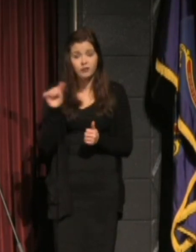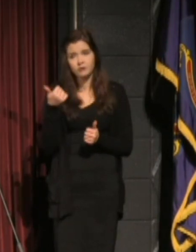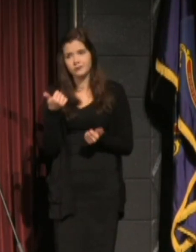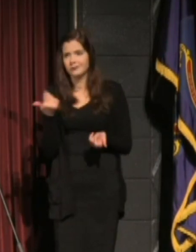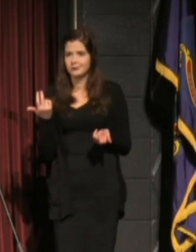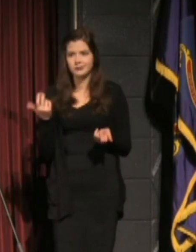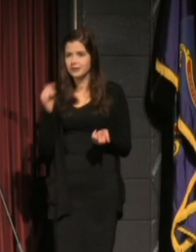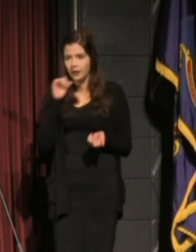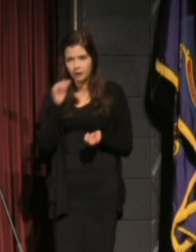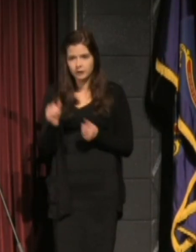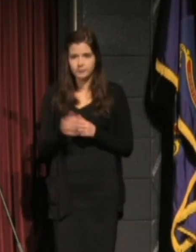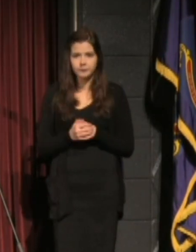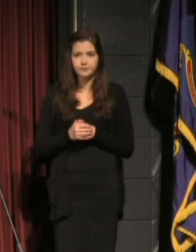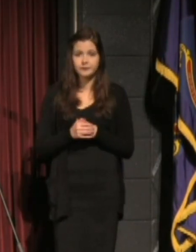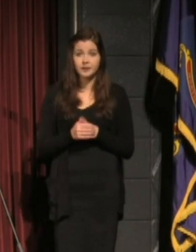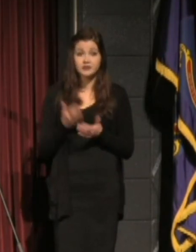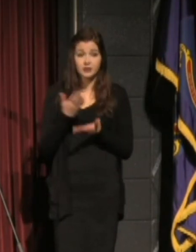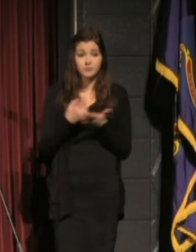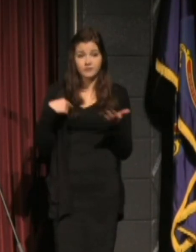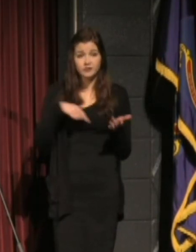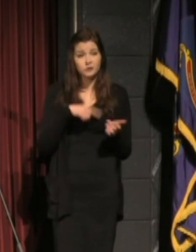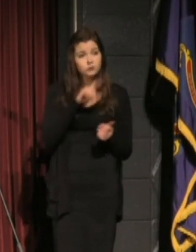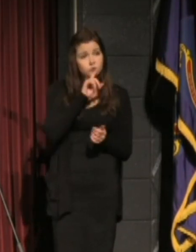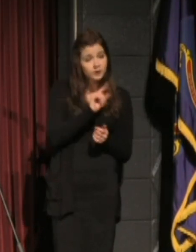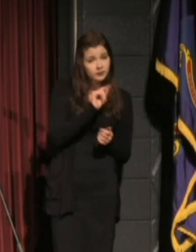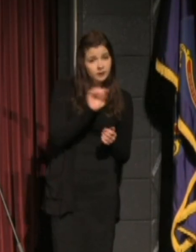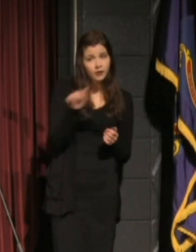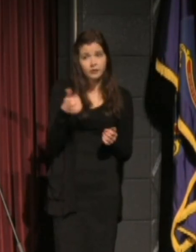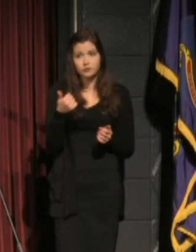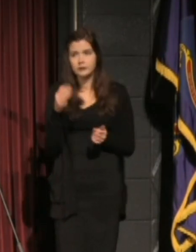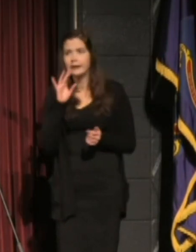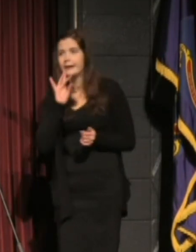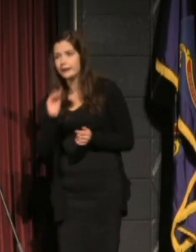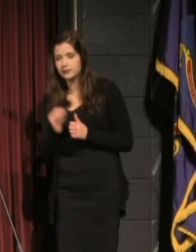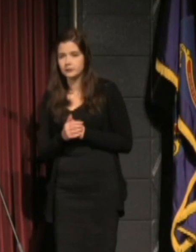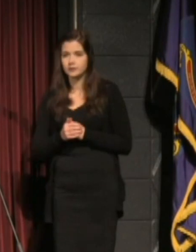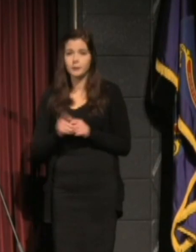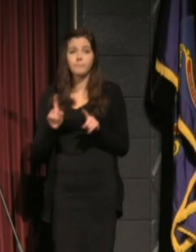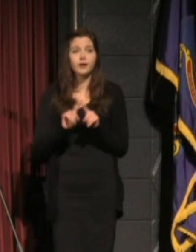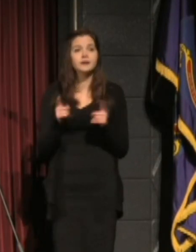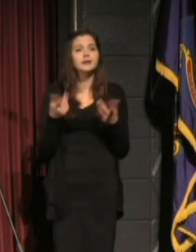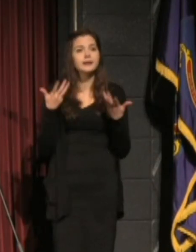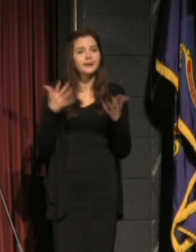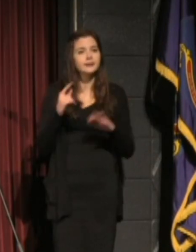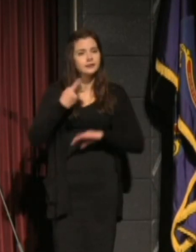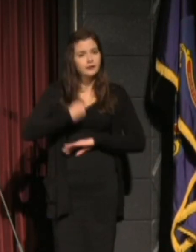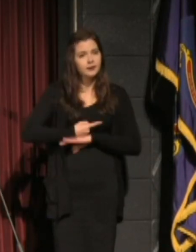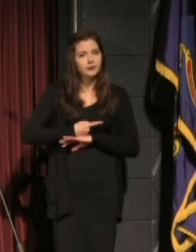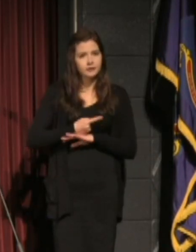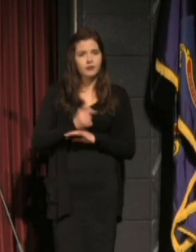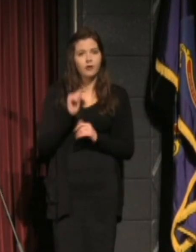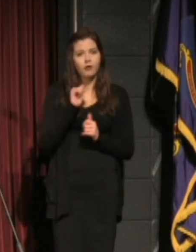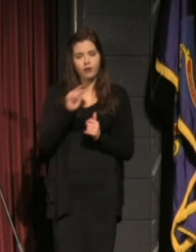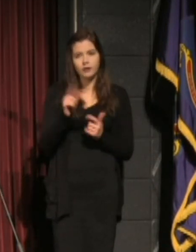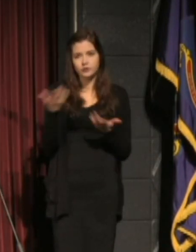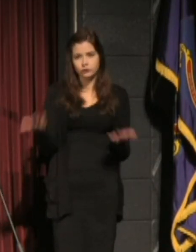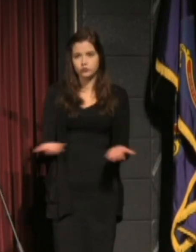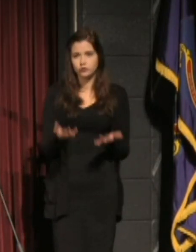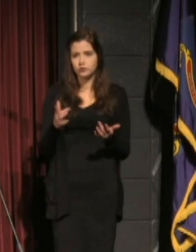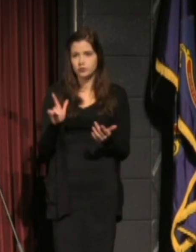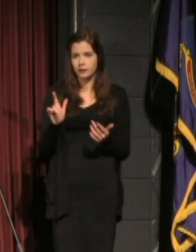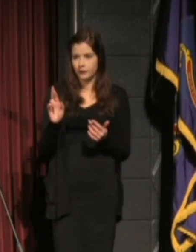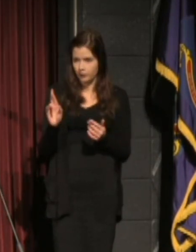it is not. Some of us are 20, others are 80. But at the end of the day, we all came here to Lake